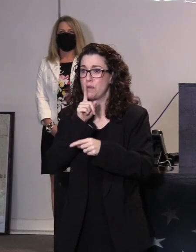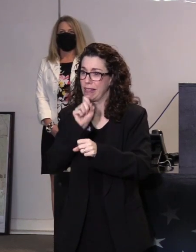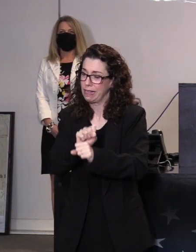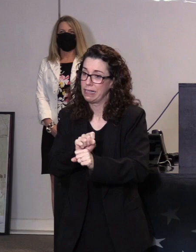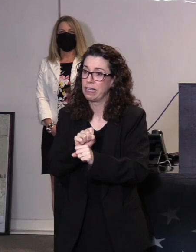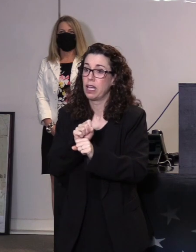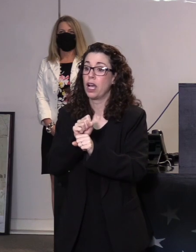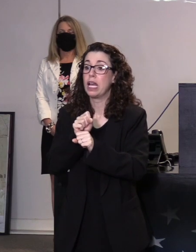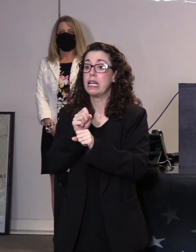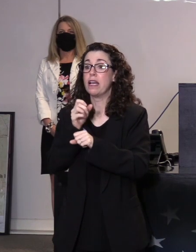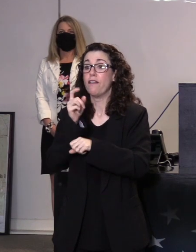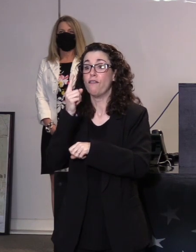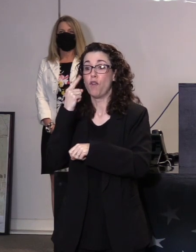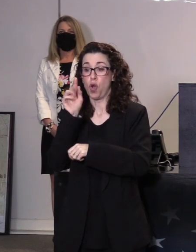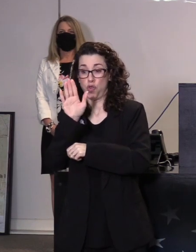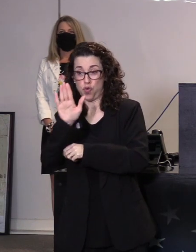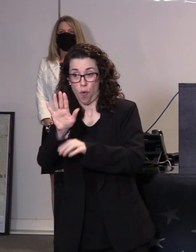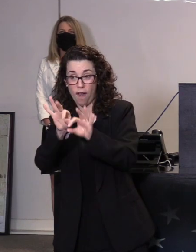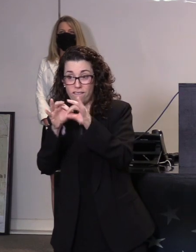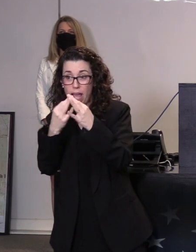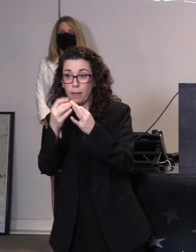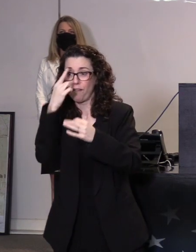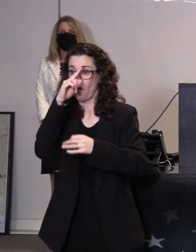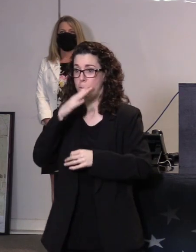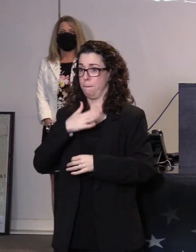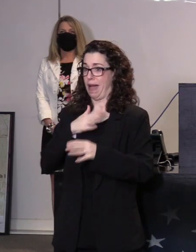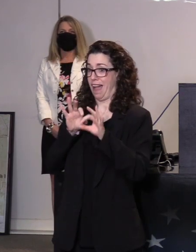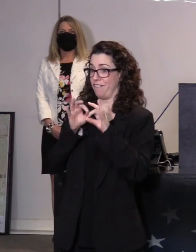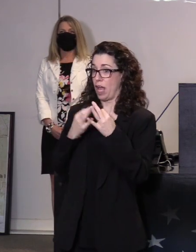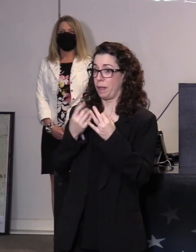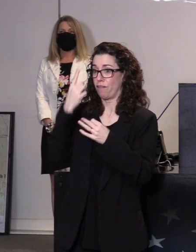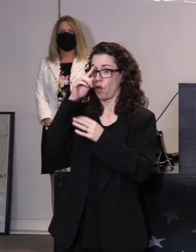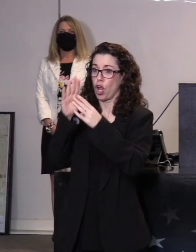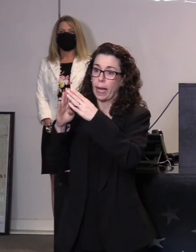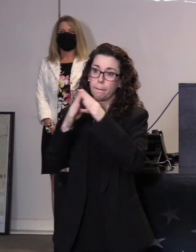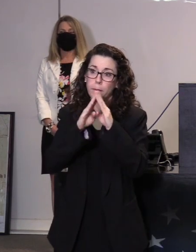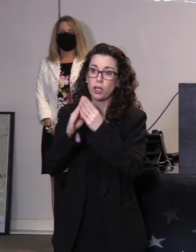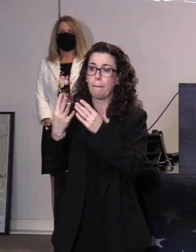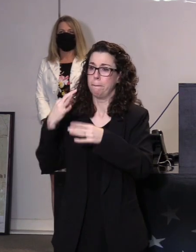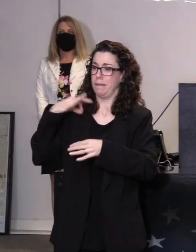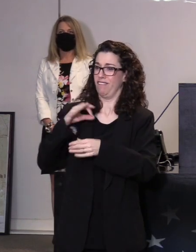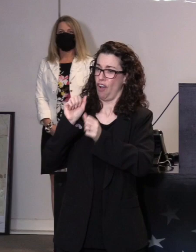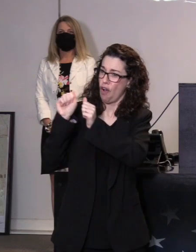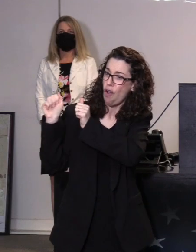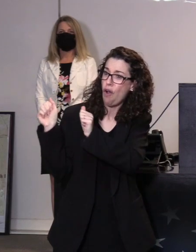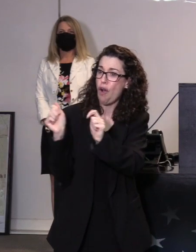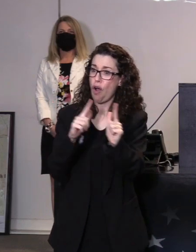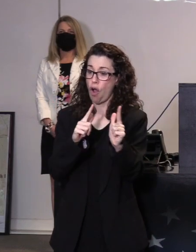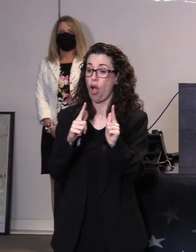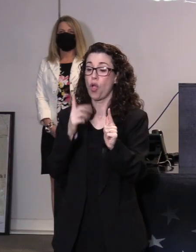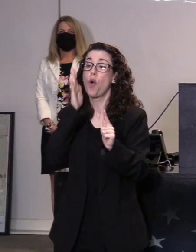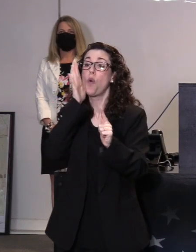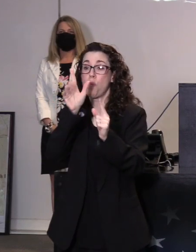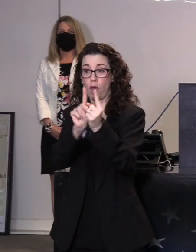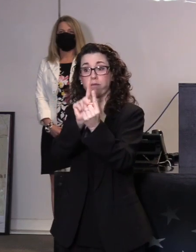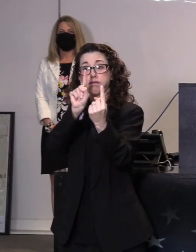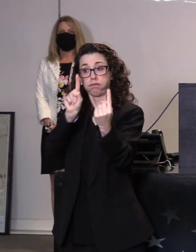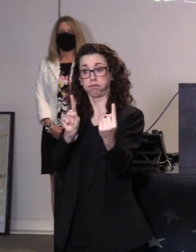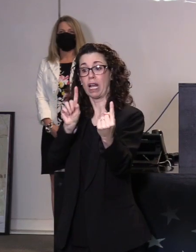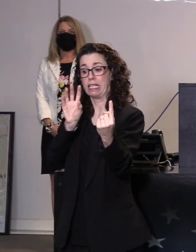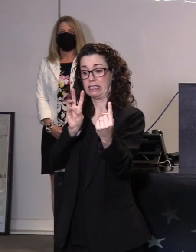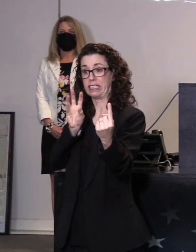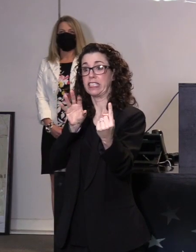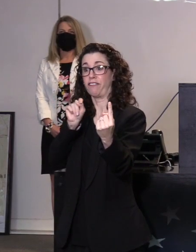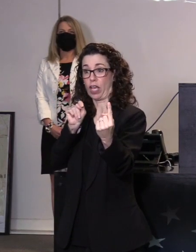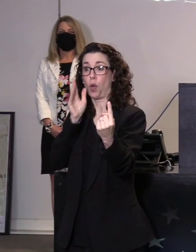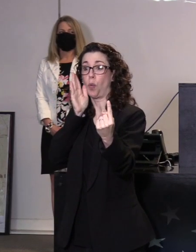you and your family, for me and my family, and for the benefit of our community, we will keep our distance or we will wear a